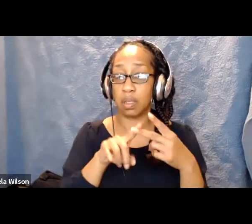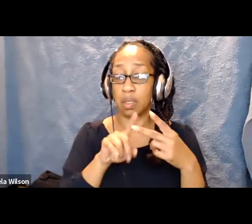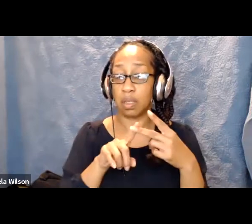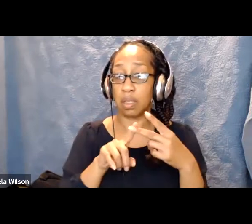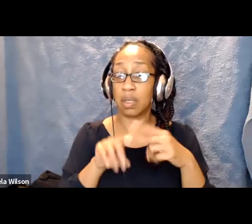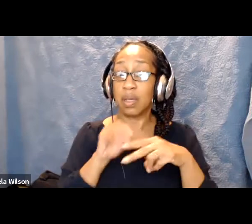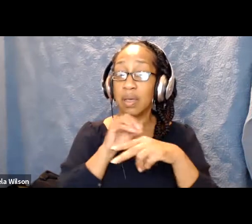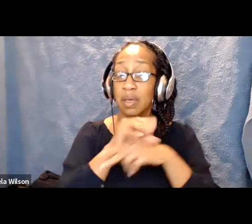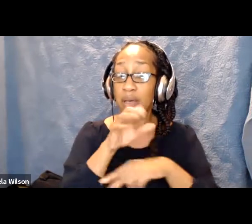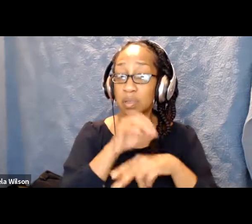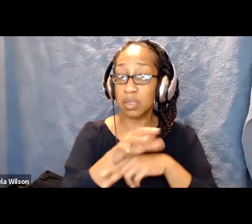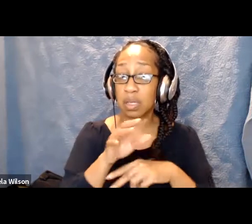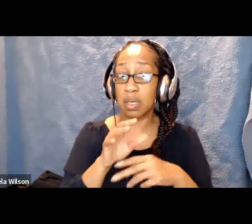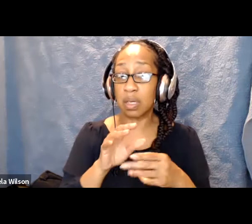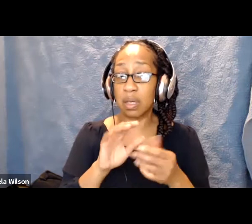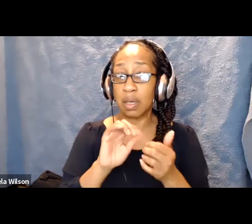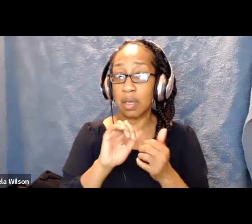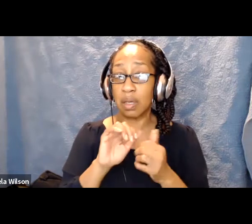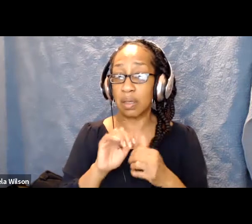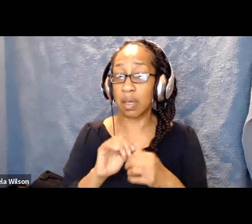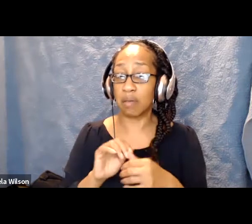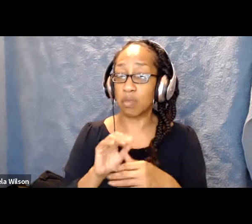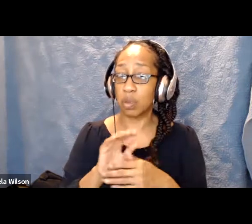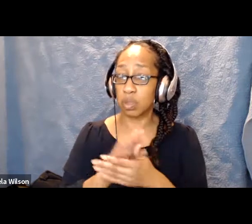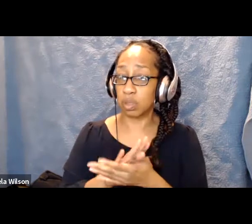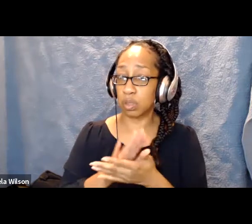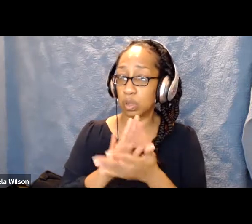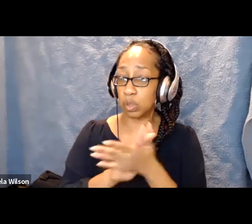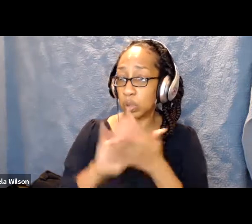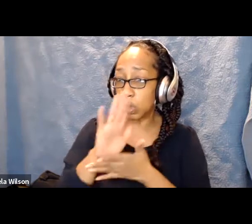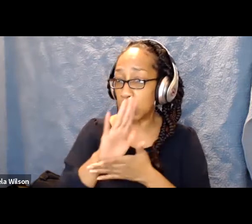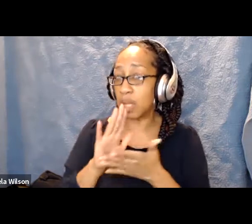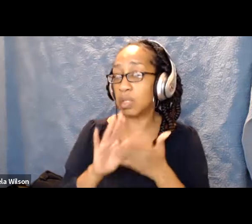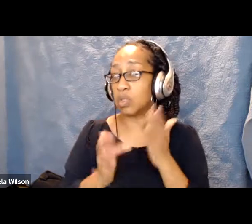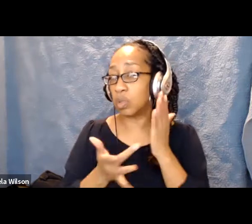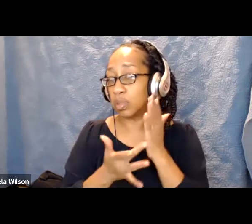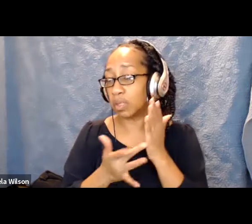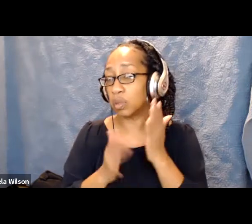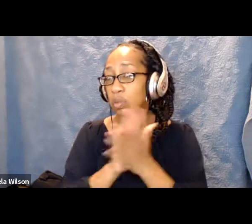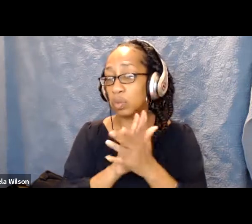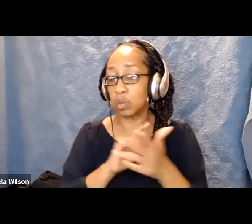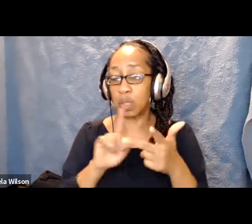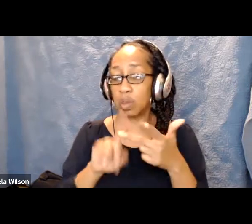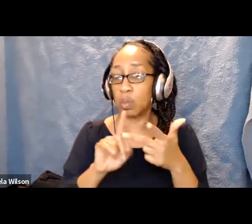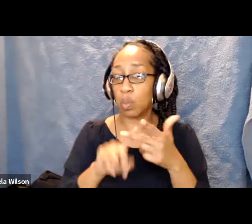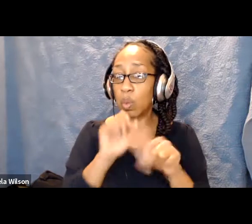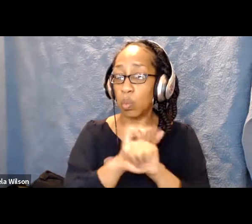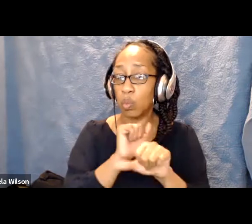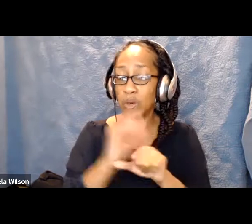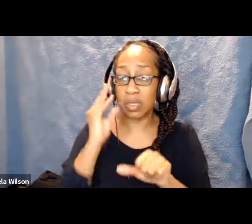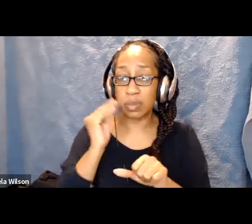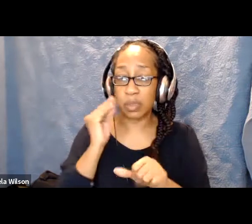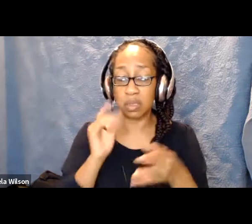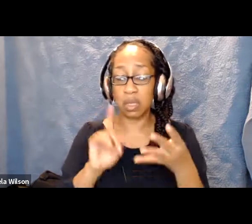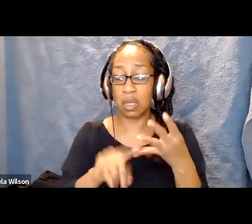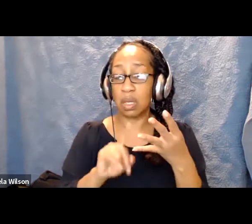counseling on opportunities for post-secondary education, work-based learning experiences, job readiness